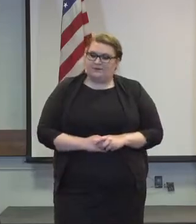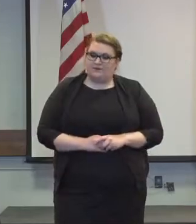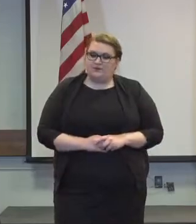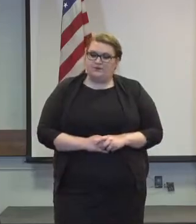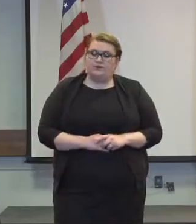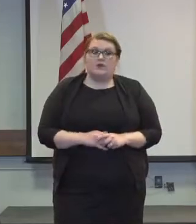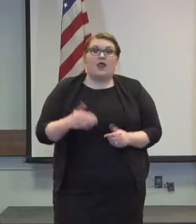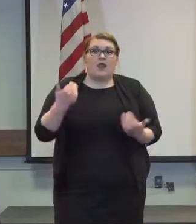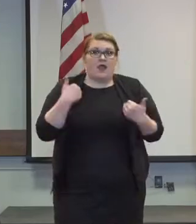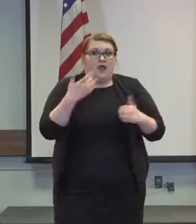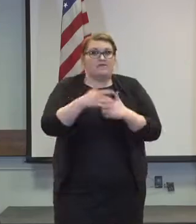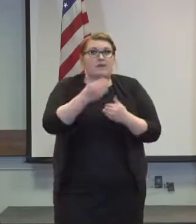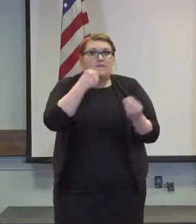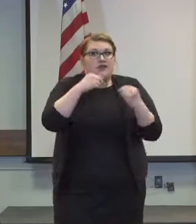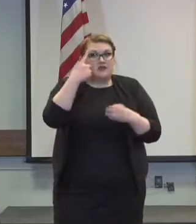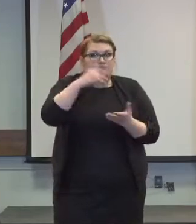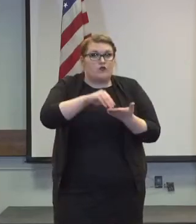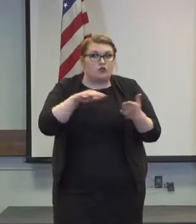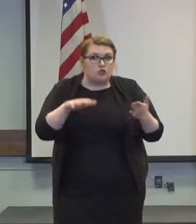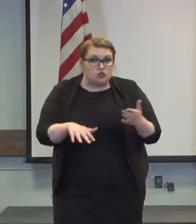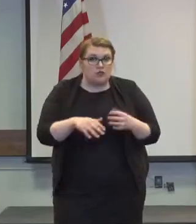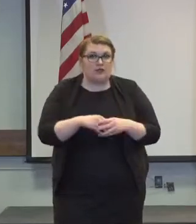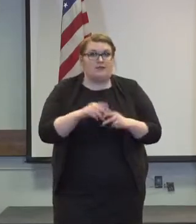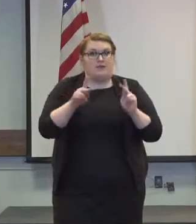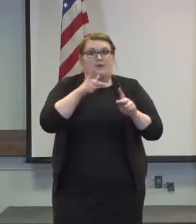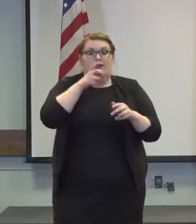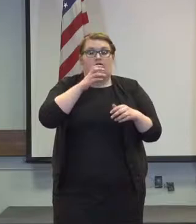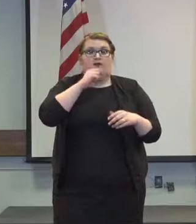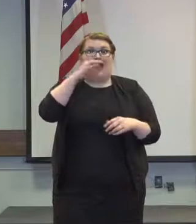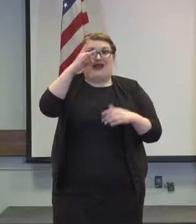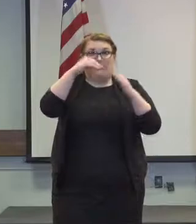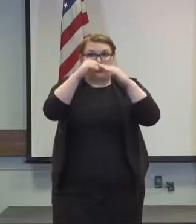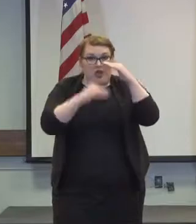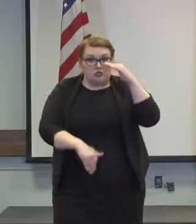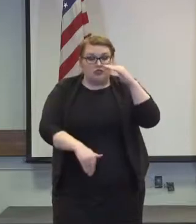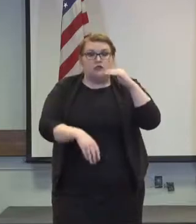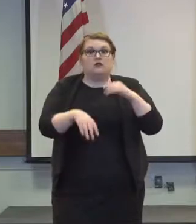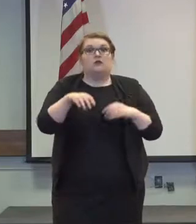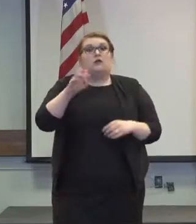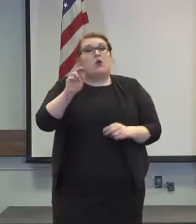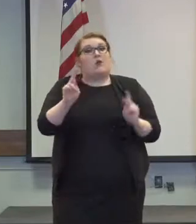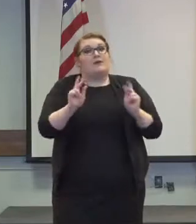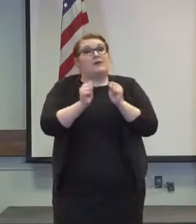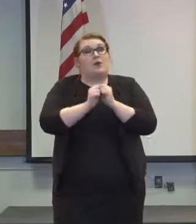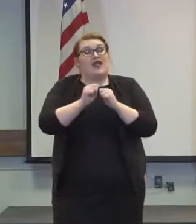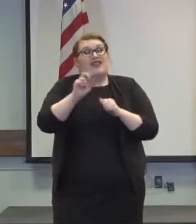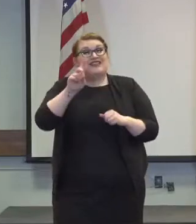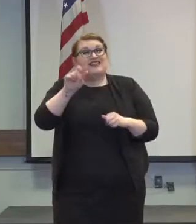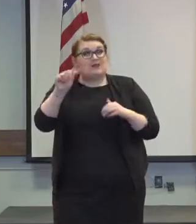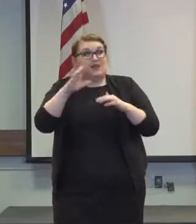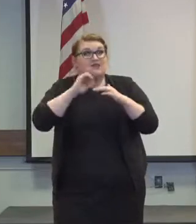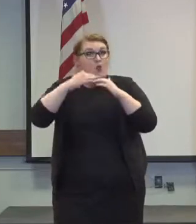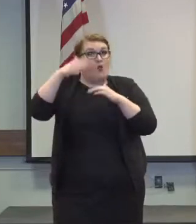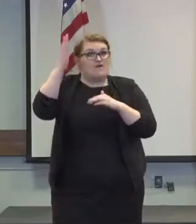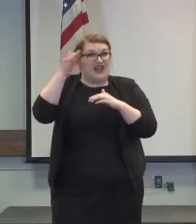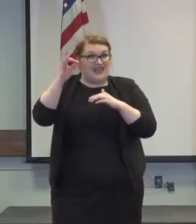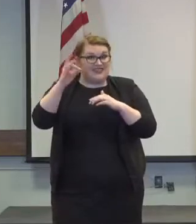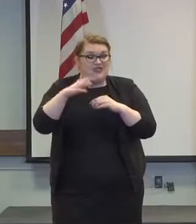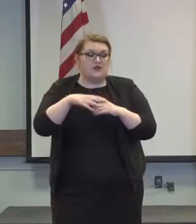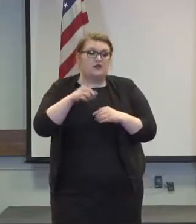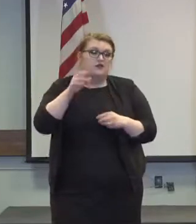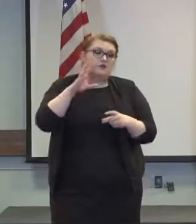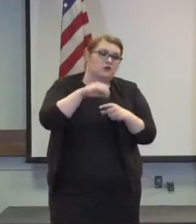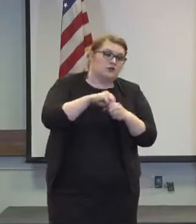They have a Meals for Students program, people under the age of 18 and people with disabilities over 18 who participate in school programs,